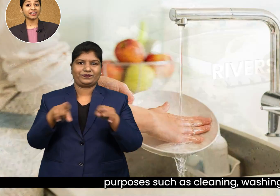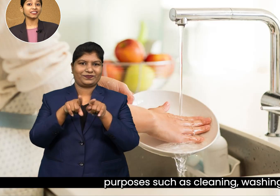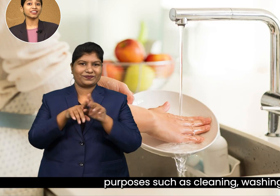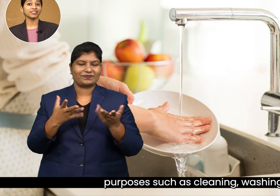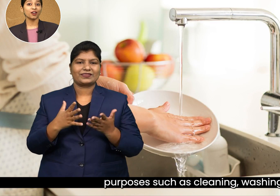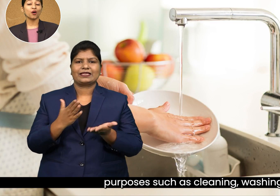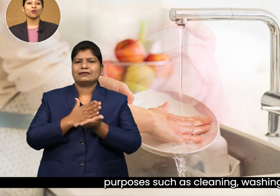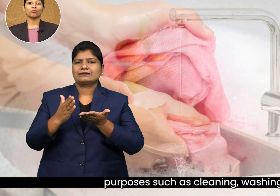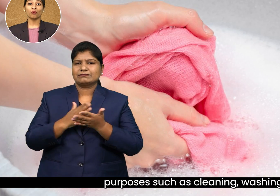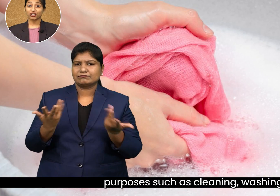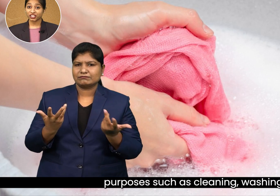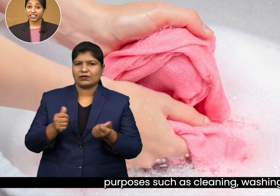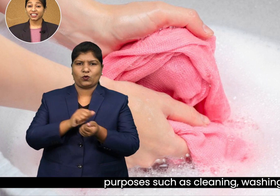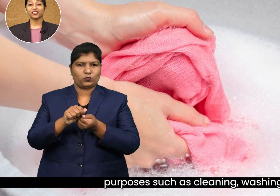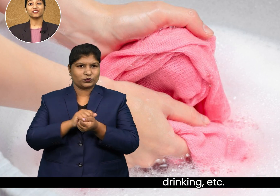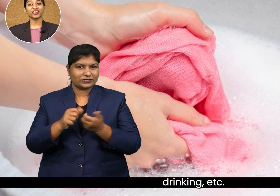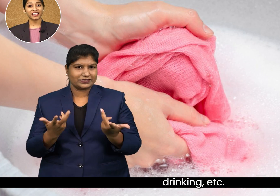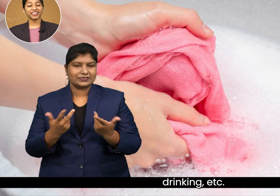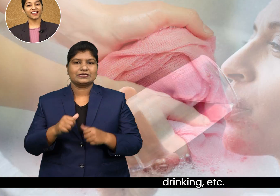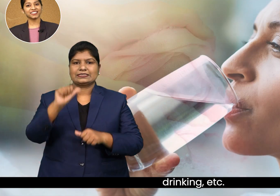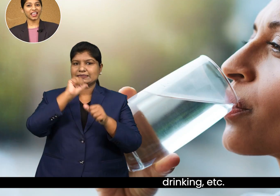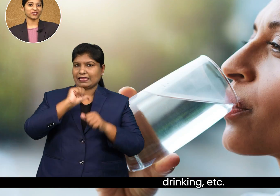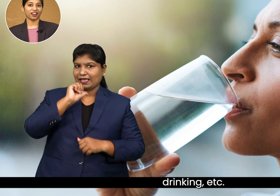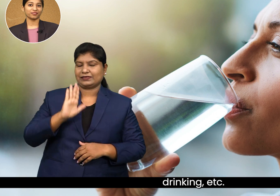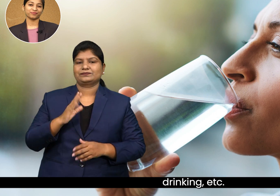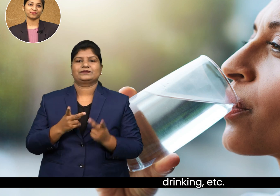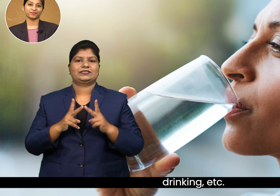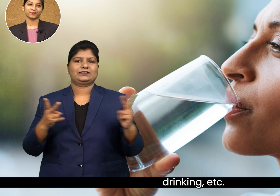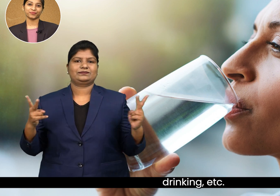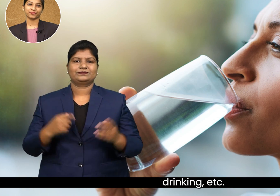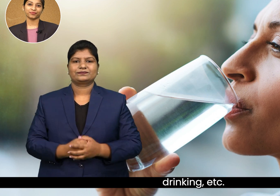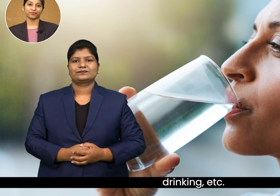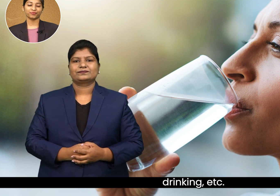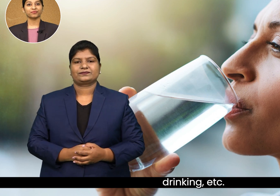as cleaning, washing, drinking, etc.